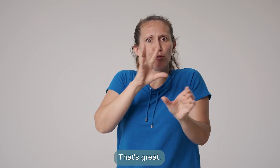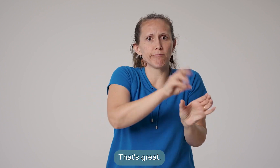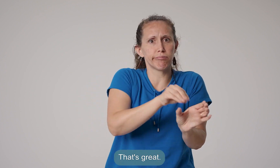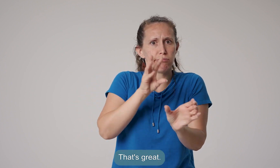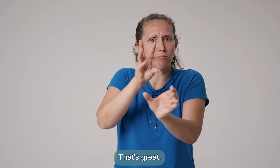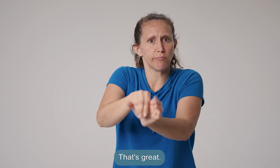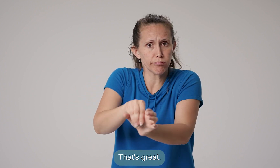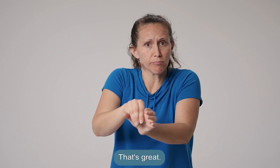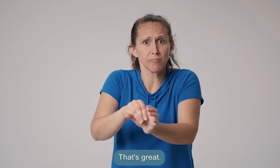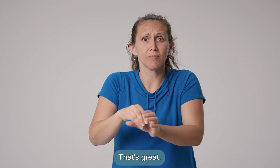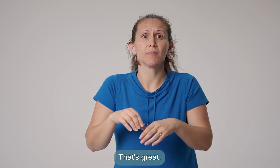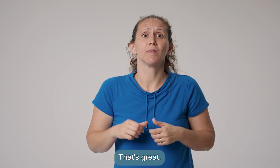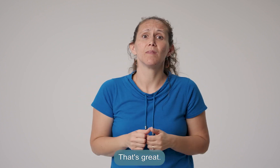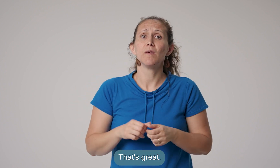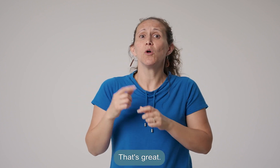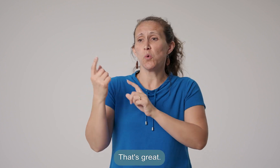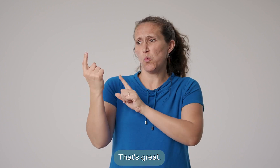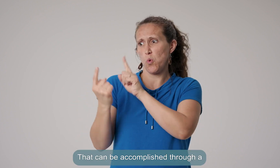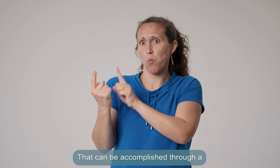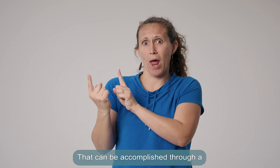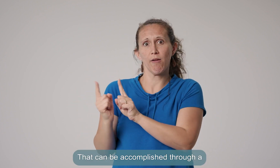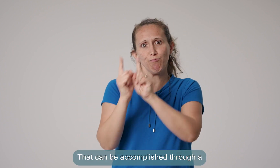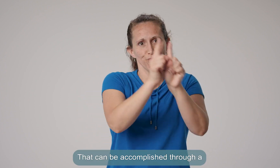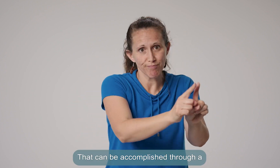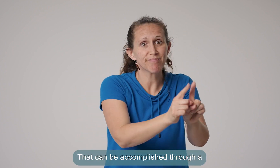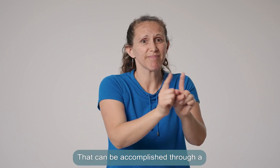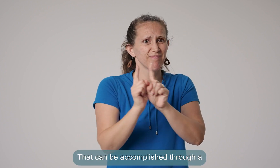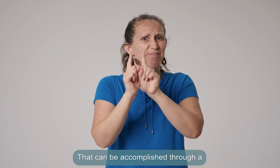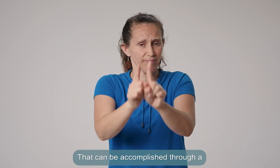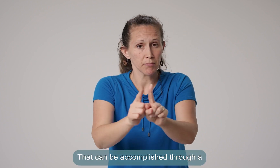That's great. That can be accomplished